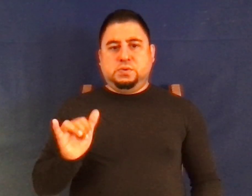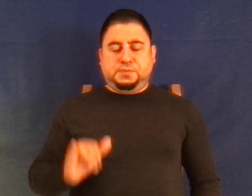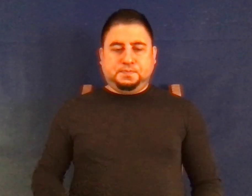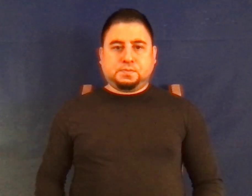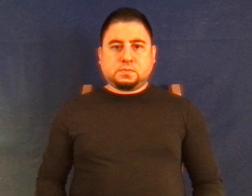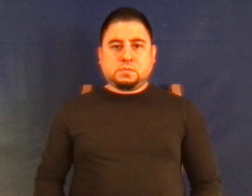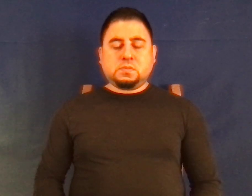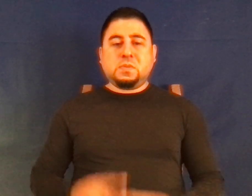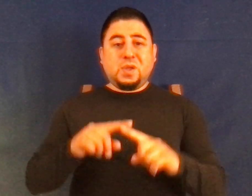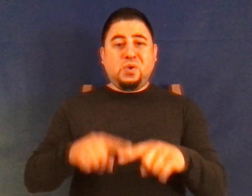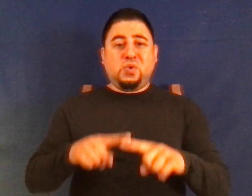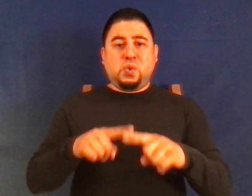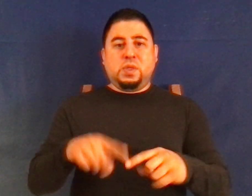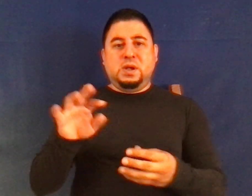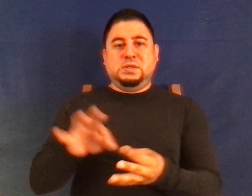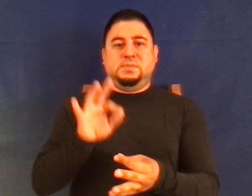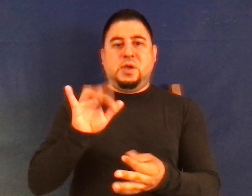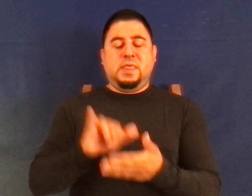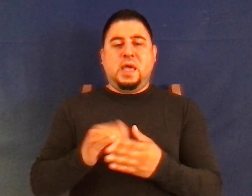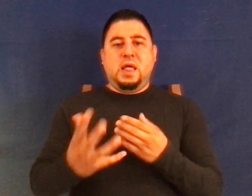through the Spirit that dwells in you.